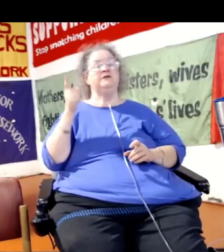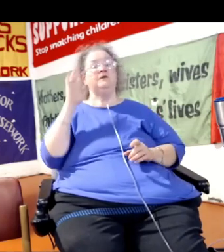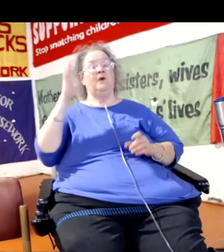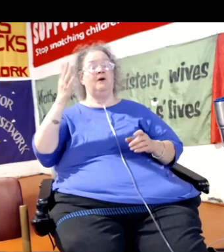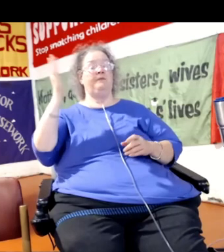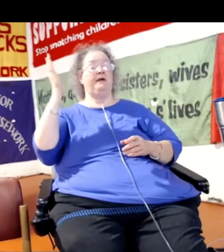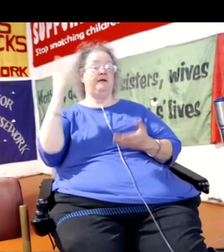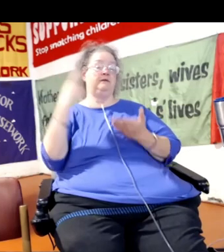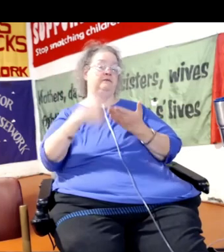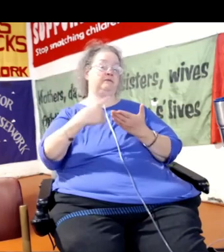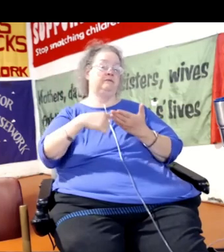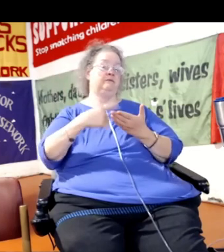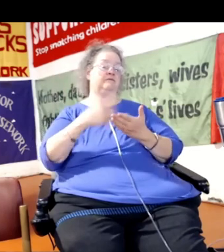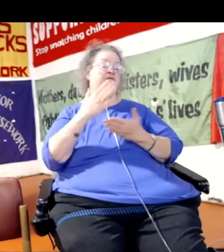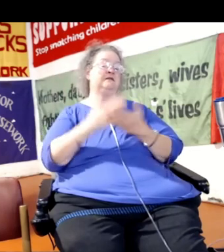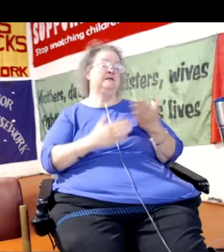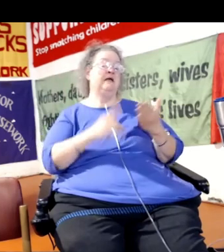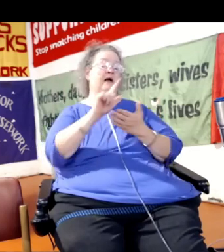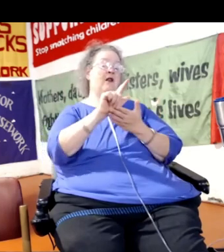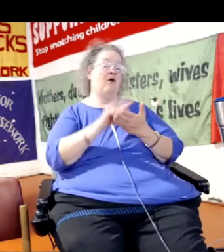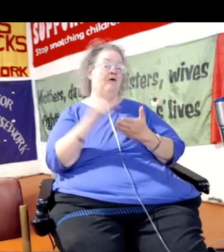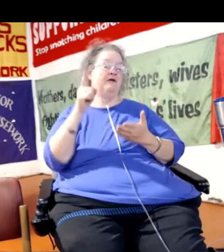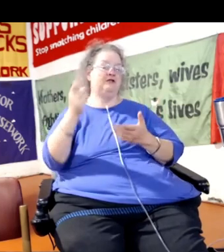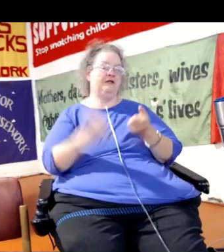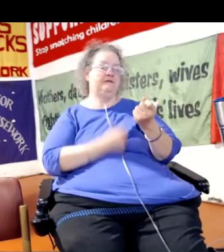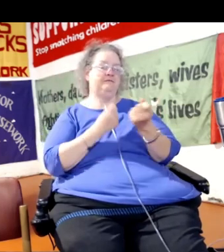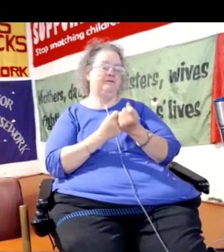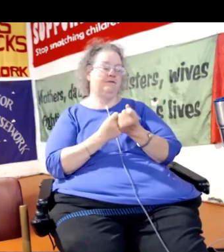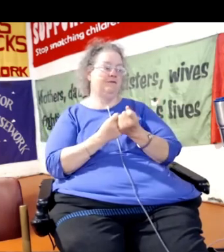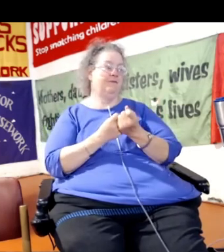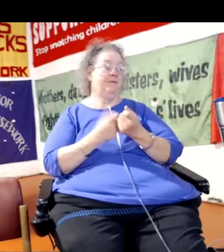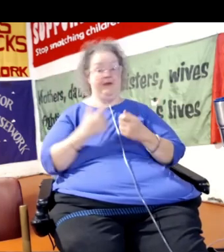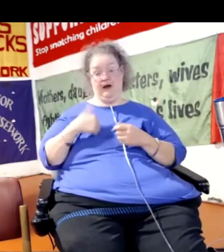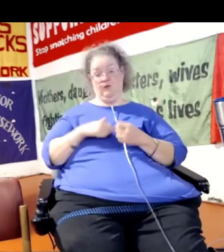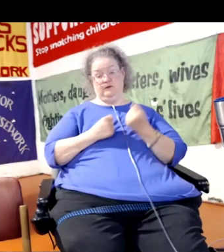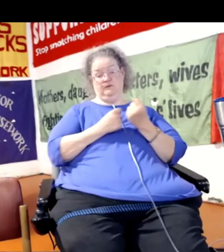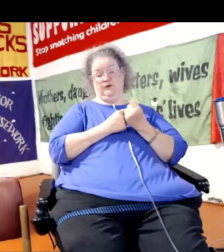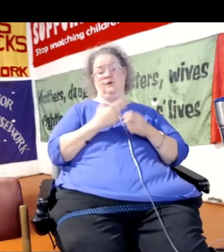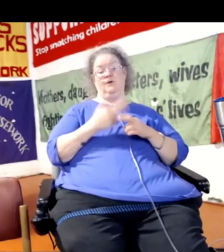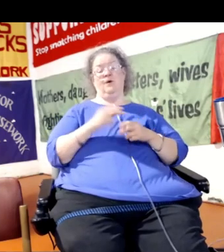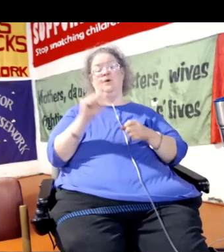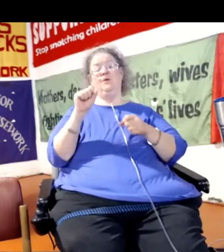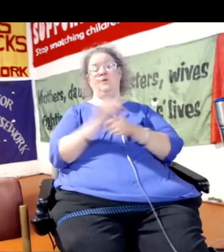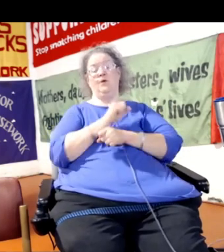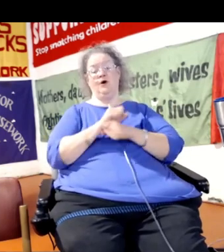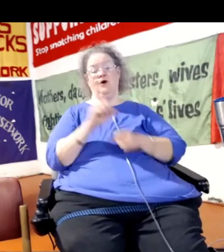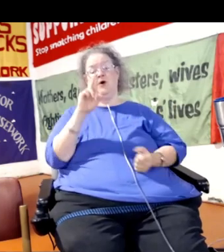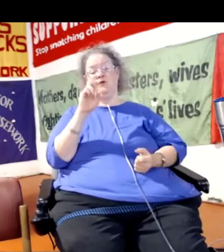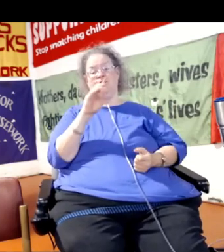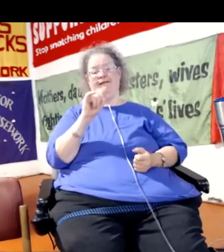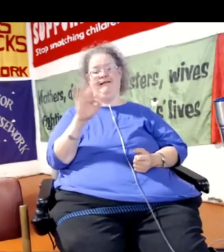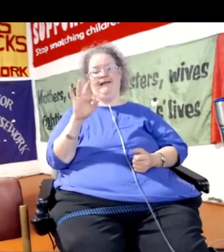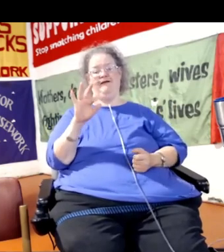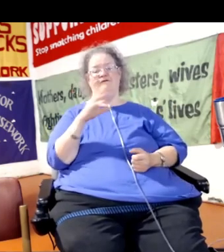piece of legislation that she's now championing and we are supporting, called the Worker Relief and